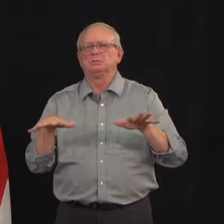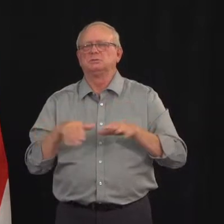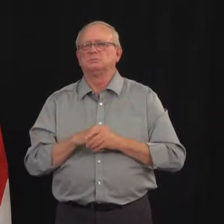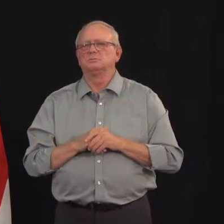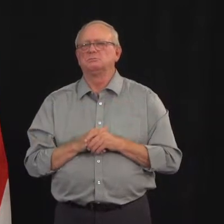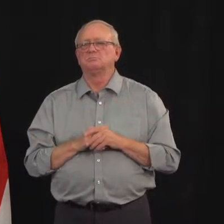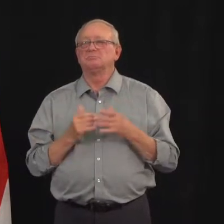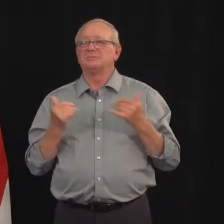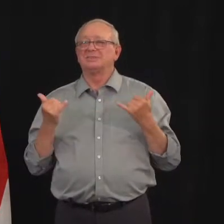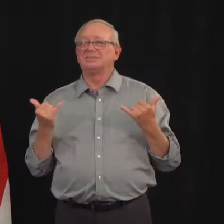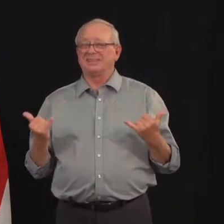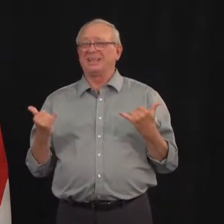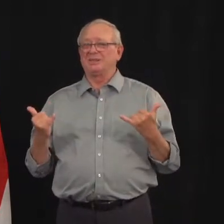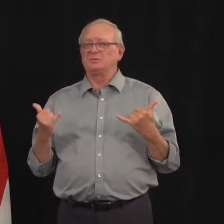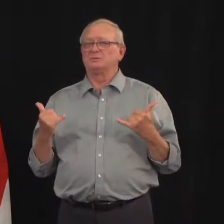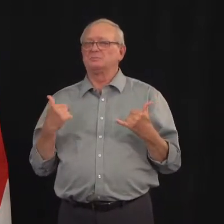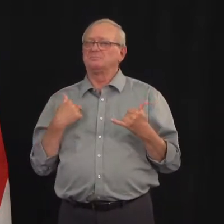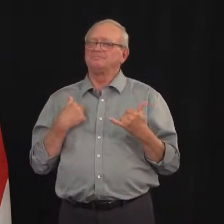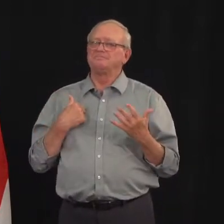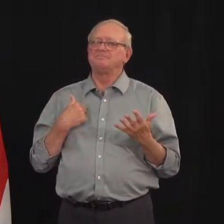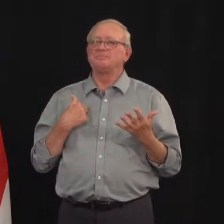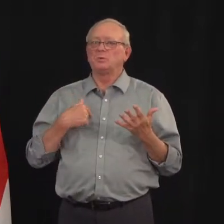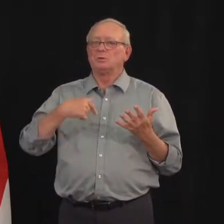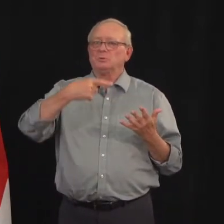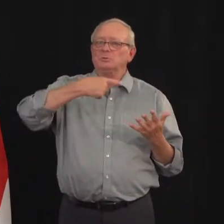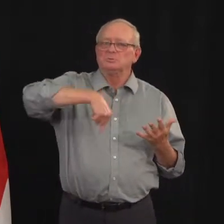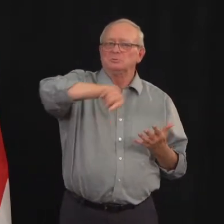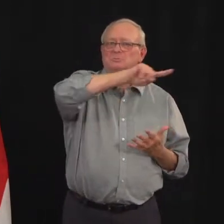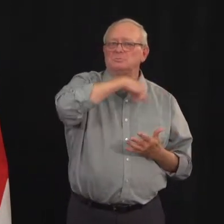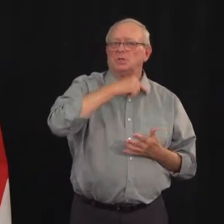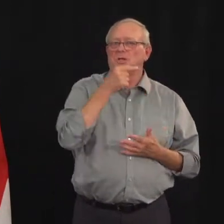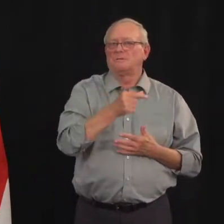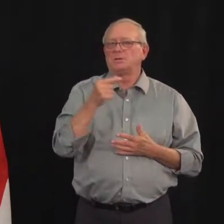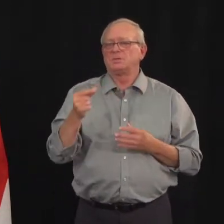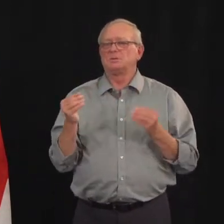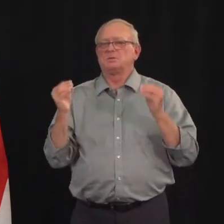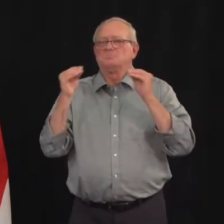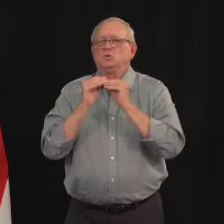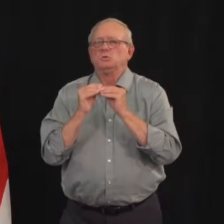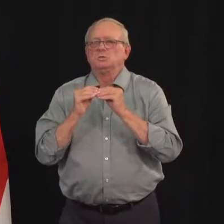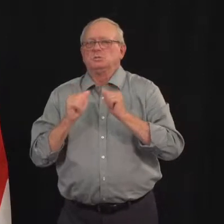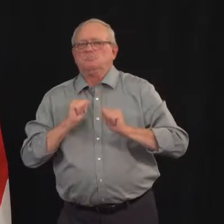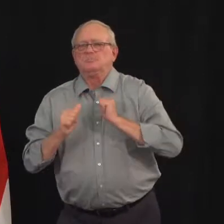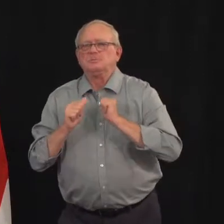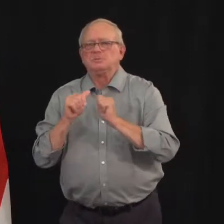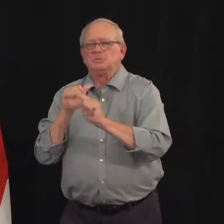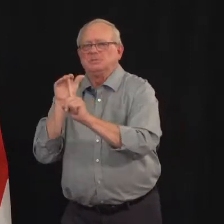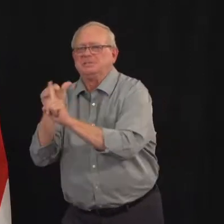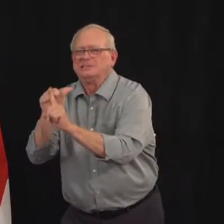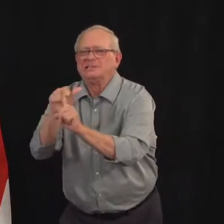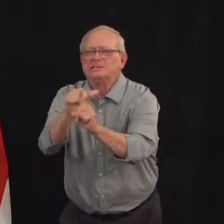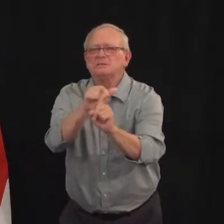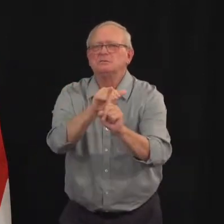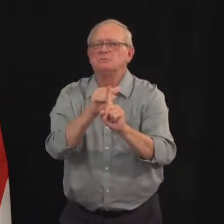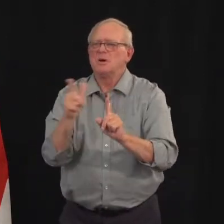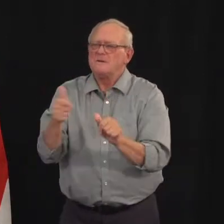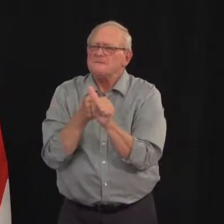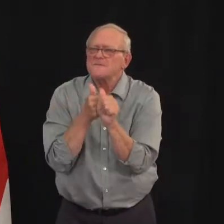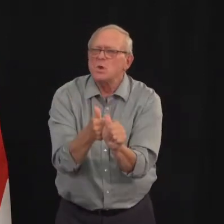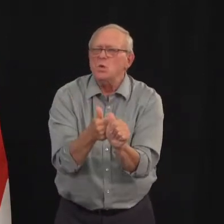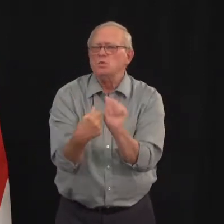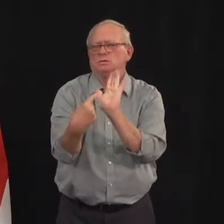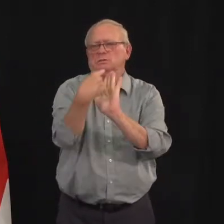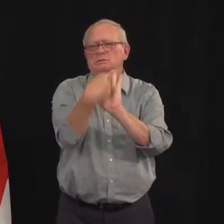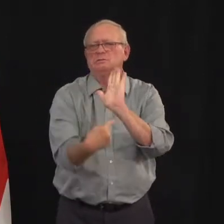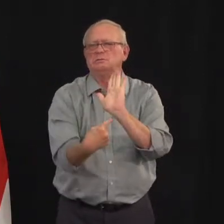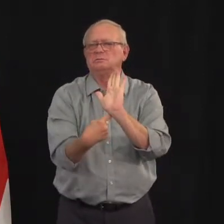assertive approach to reminding businesses of the need to follow that guidance, encouraging businesses to look again at the lists